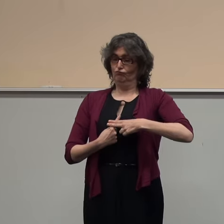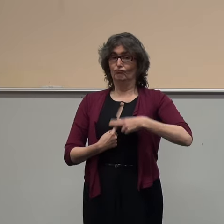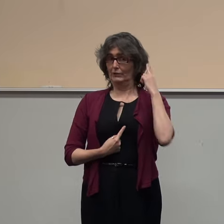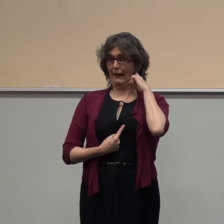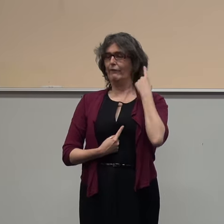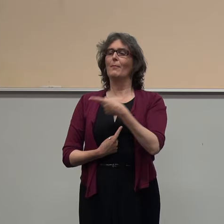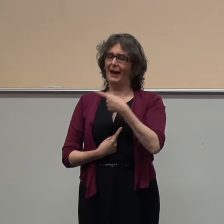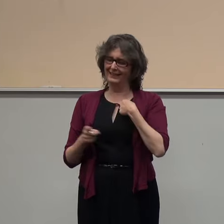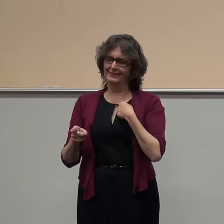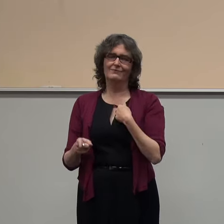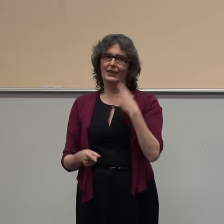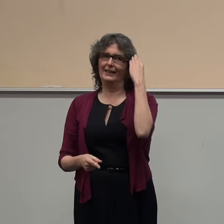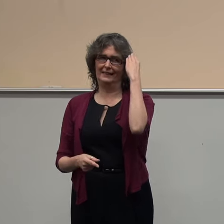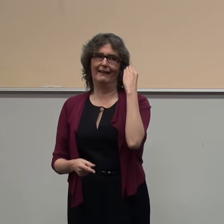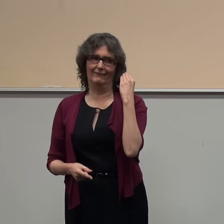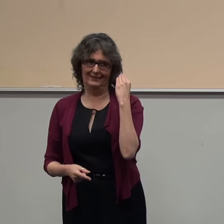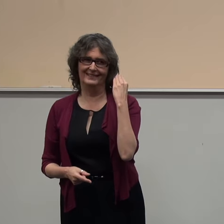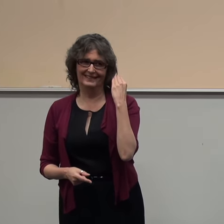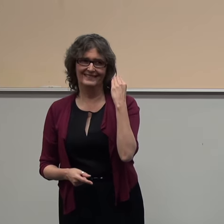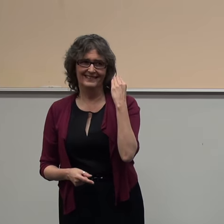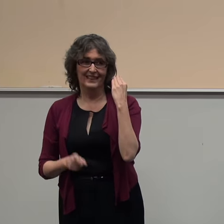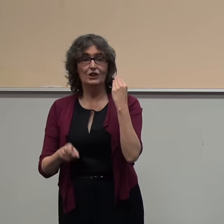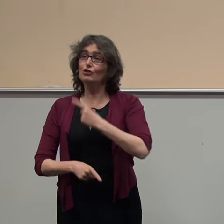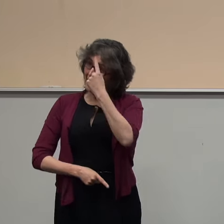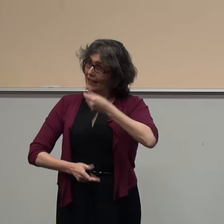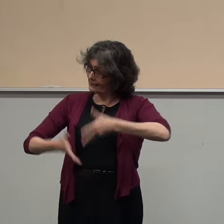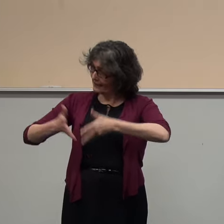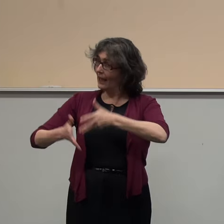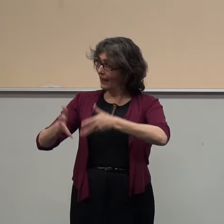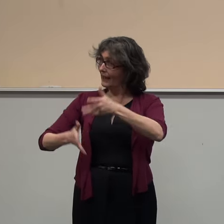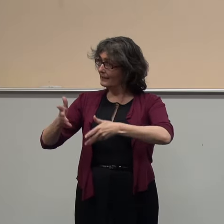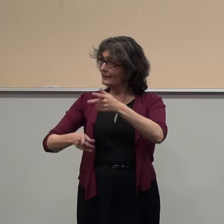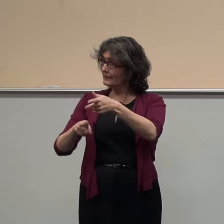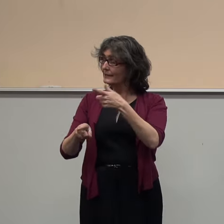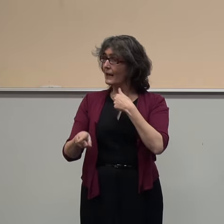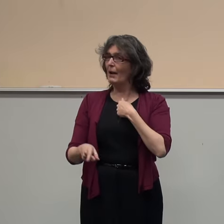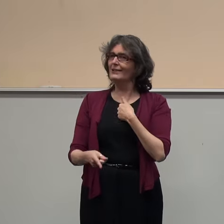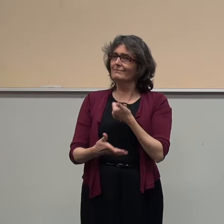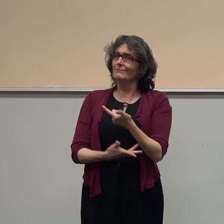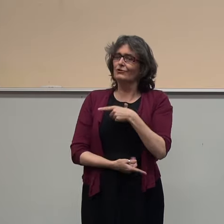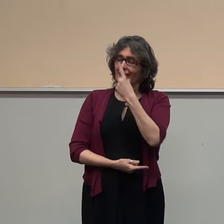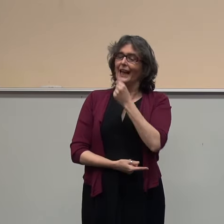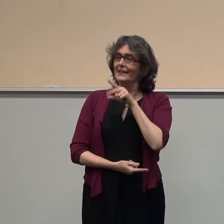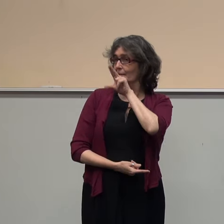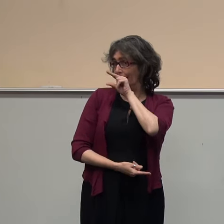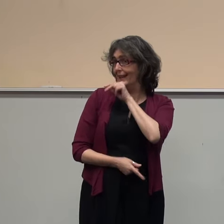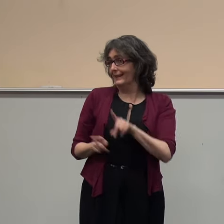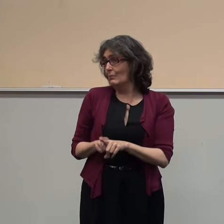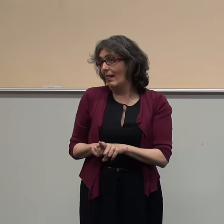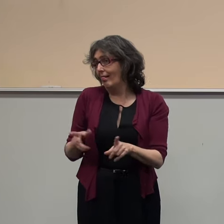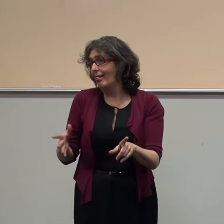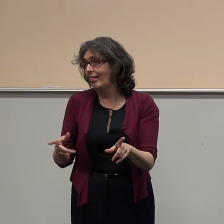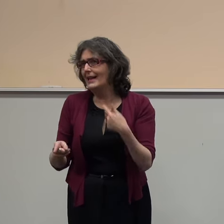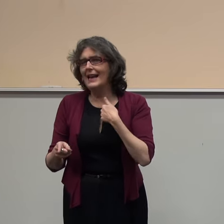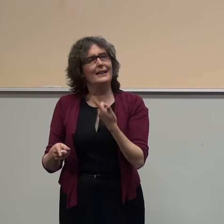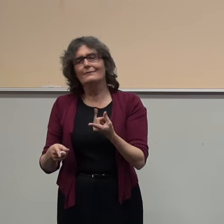hearing. She uses her voice all the time, although she can sign. And her experience of being deaf is not that sort